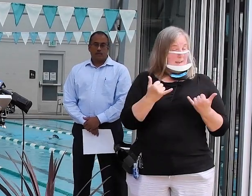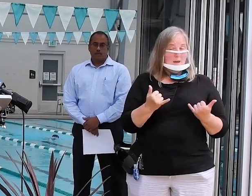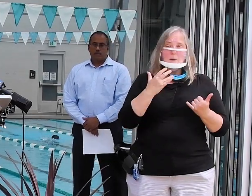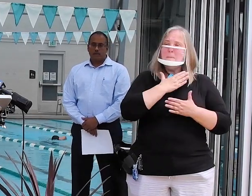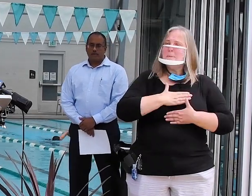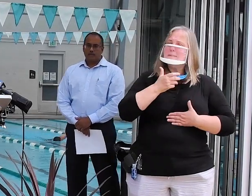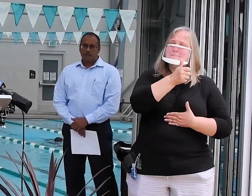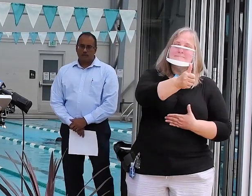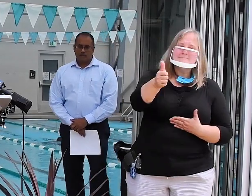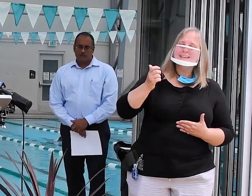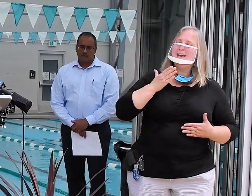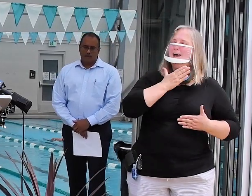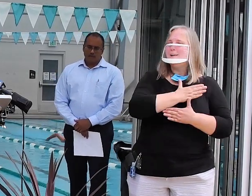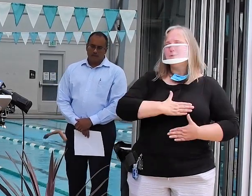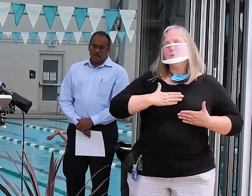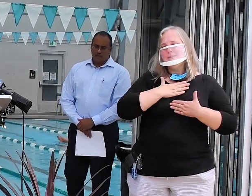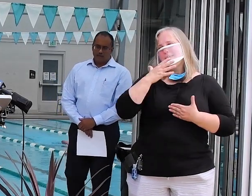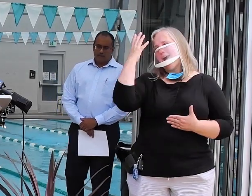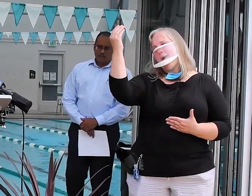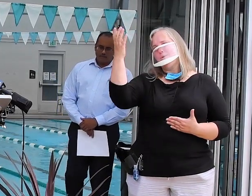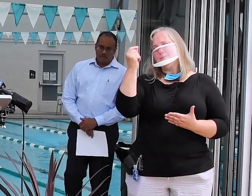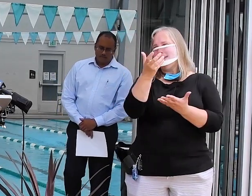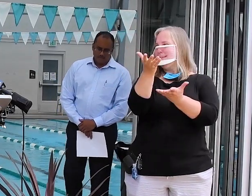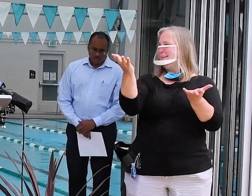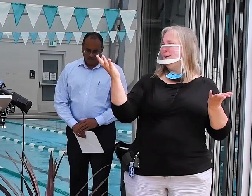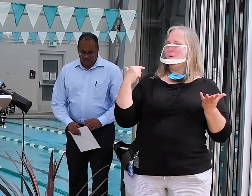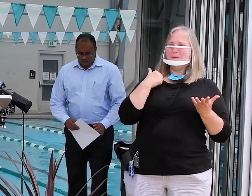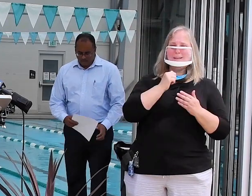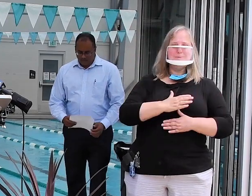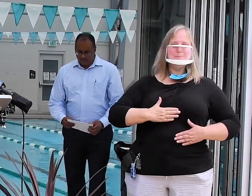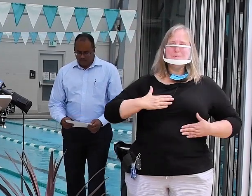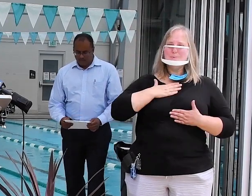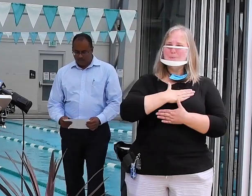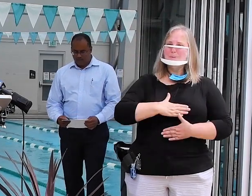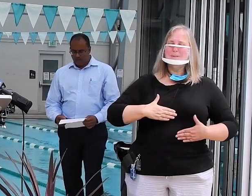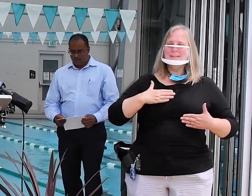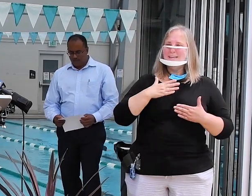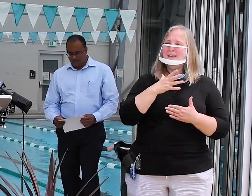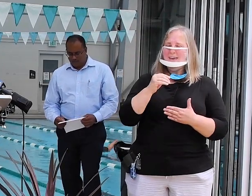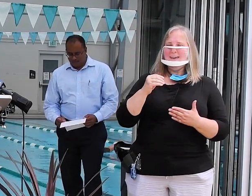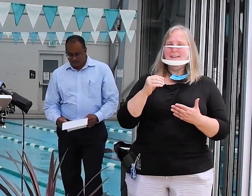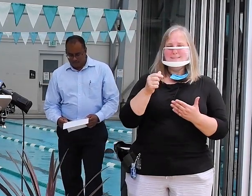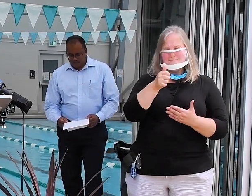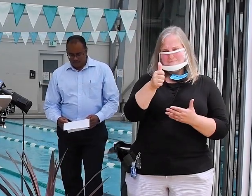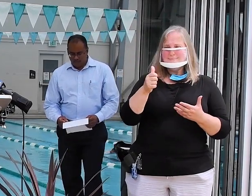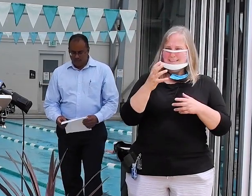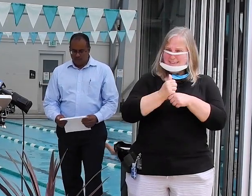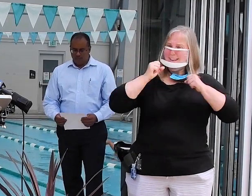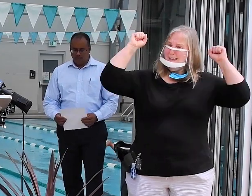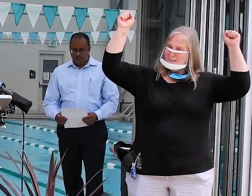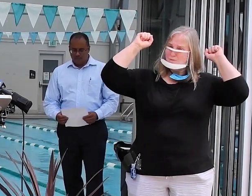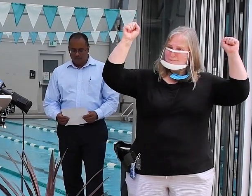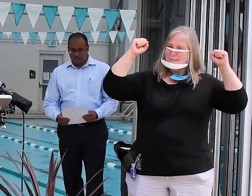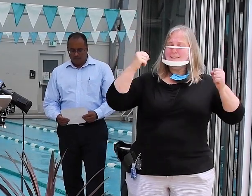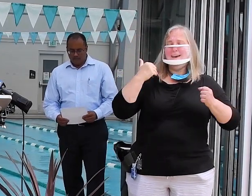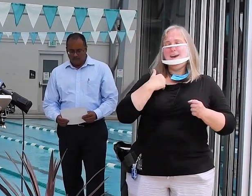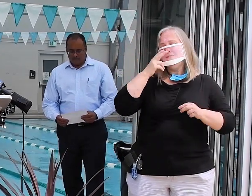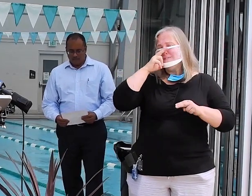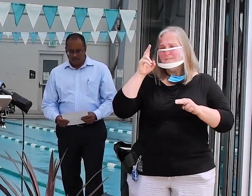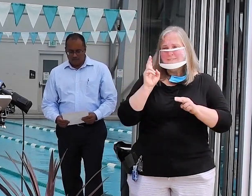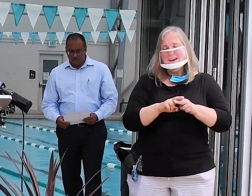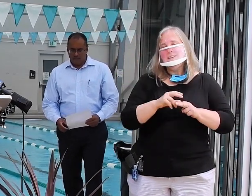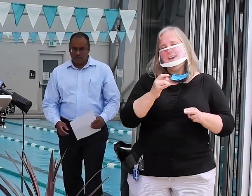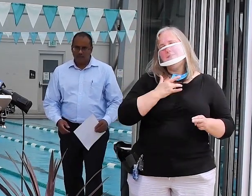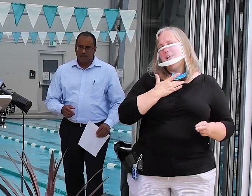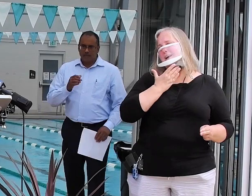please enjoy the outside that we're now able to enjoy. Get some exercise, have some fun, and